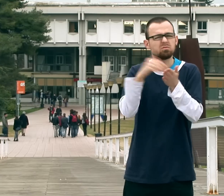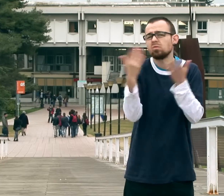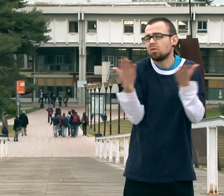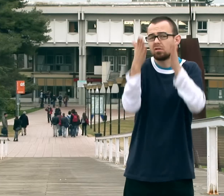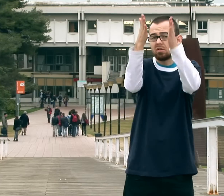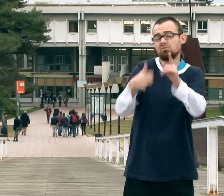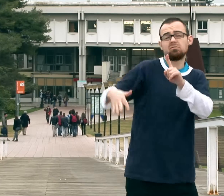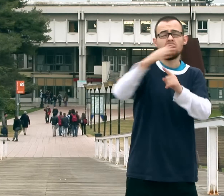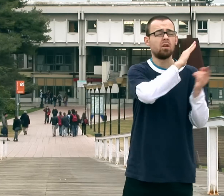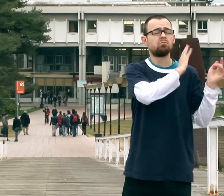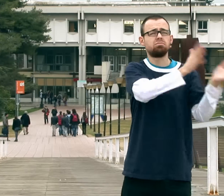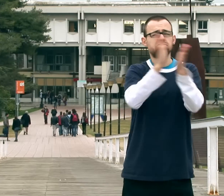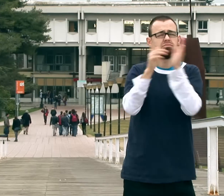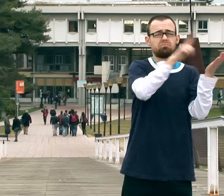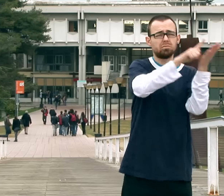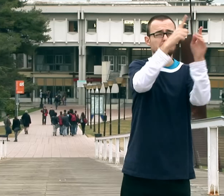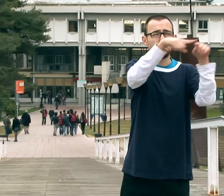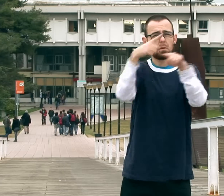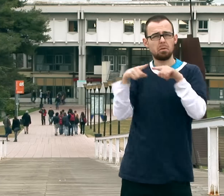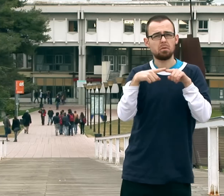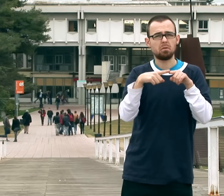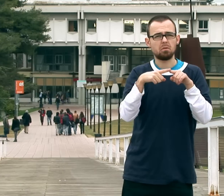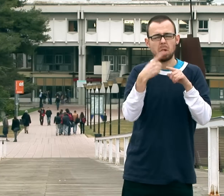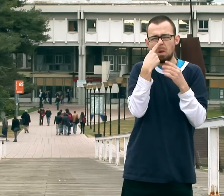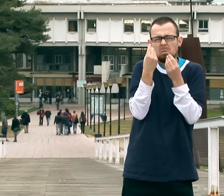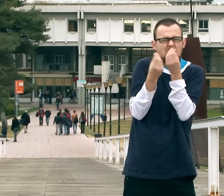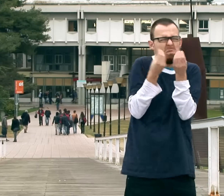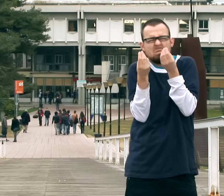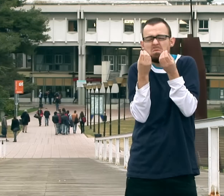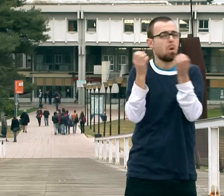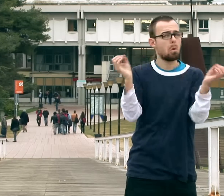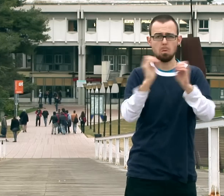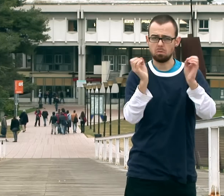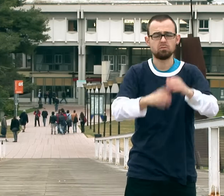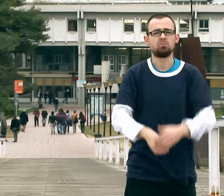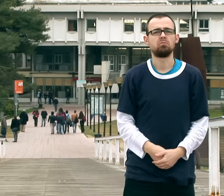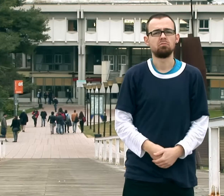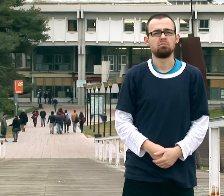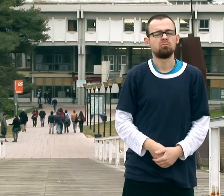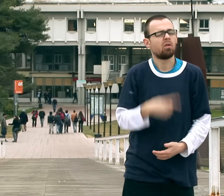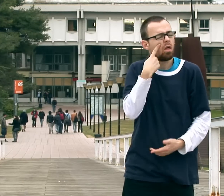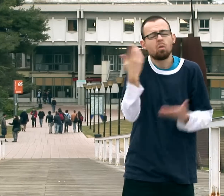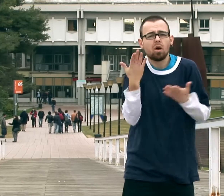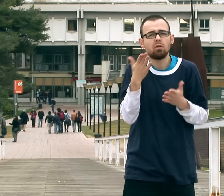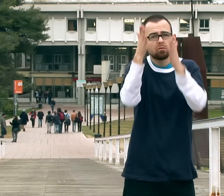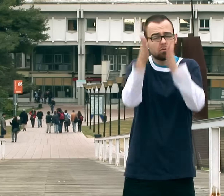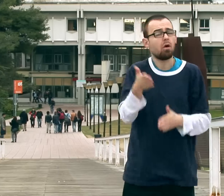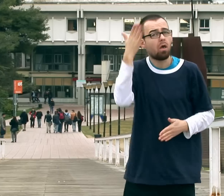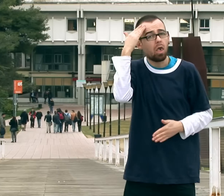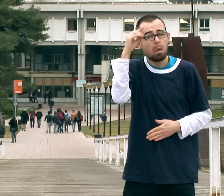spoken that you didn't even know existed. You don't even know what they're called. Sometimes knowing the name or the odd word of a language